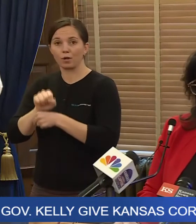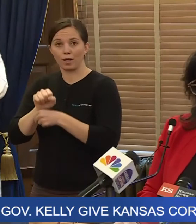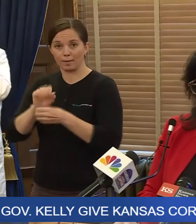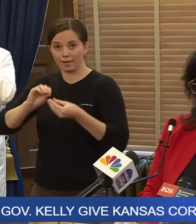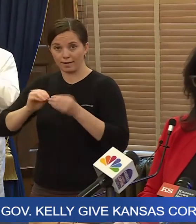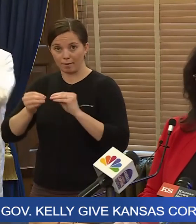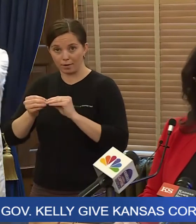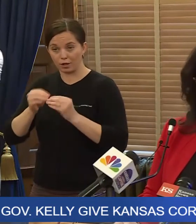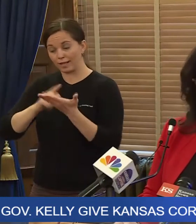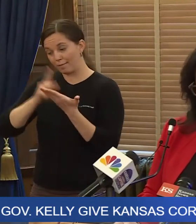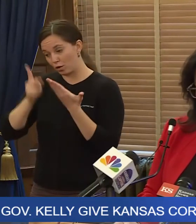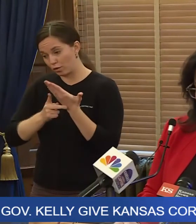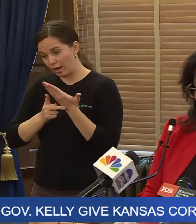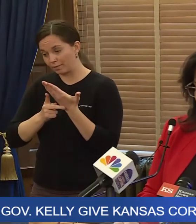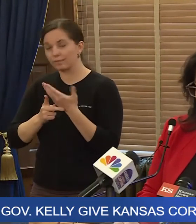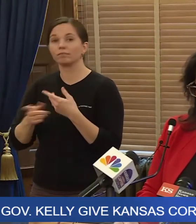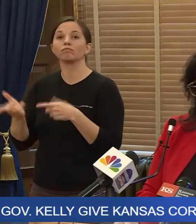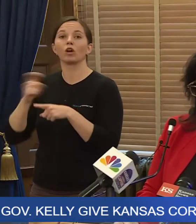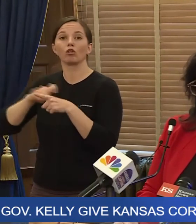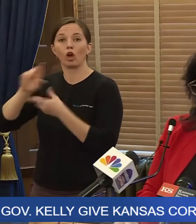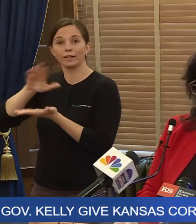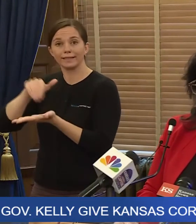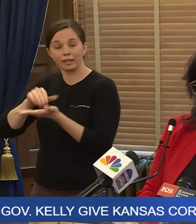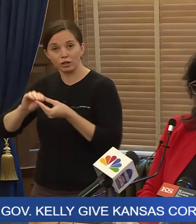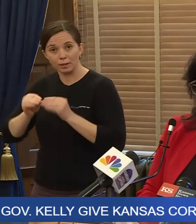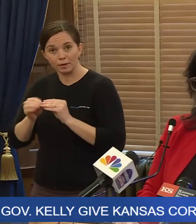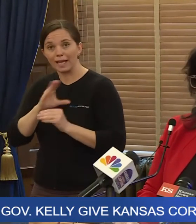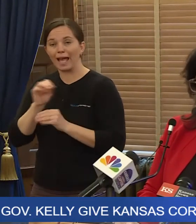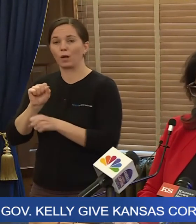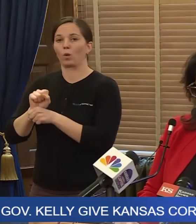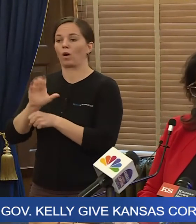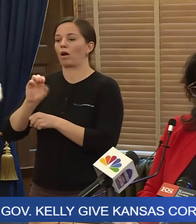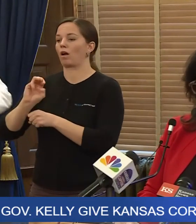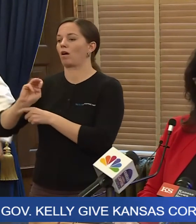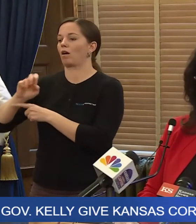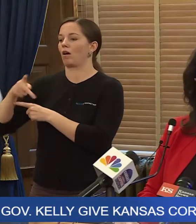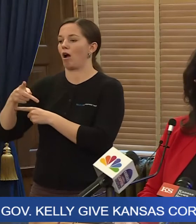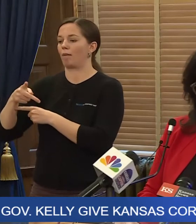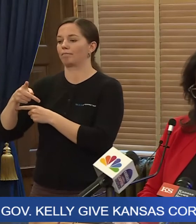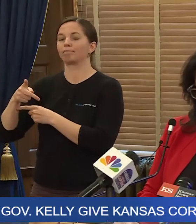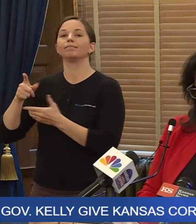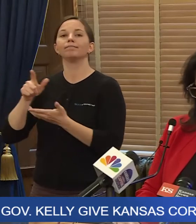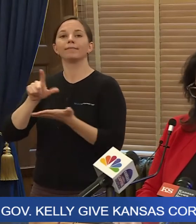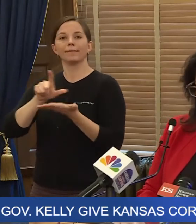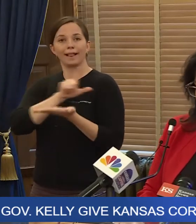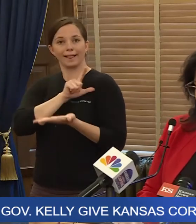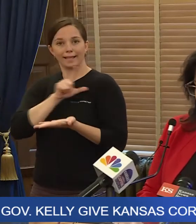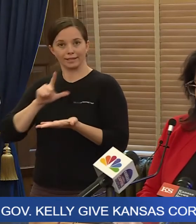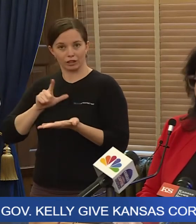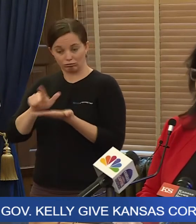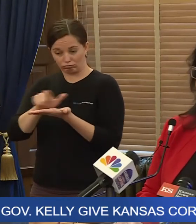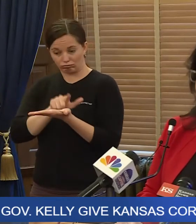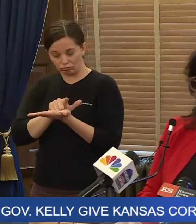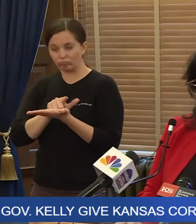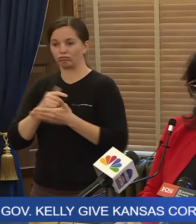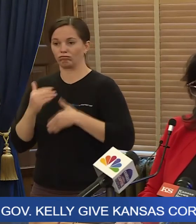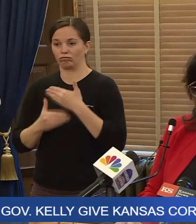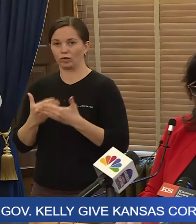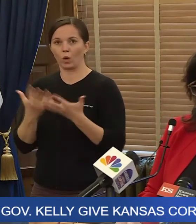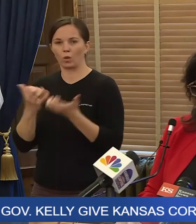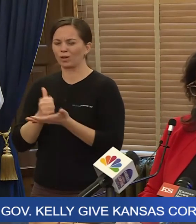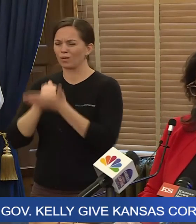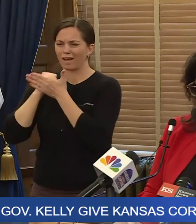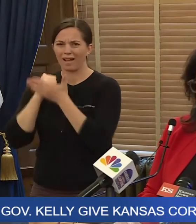numbers, also call center statistics, and our workers' comp regulation legislation in progress, all to make sure we are